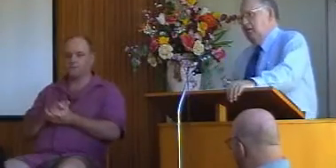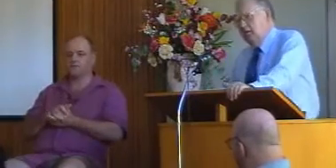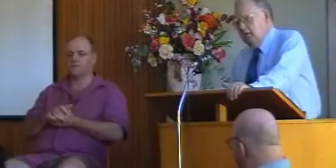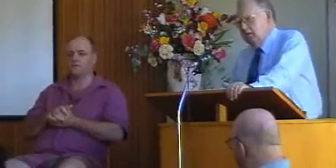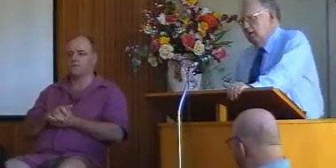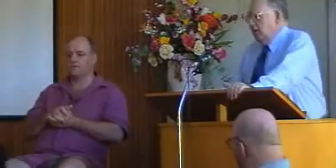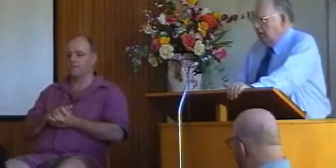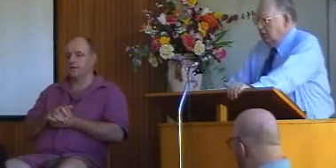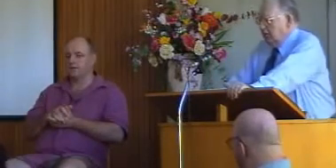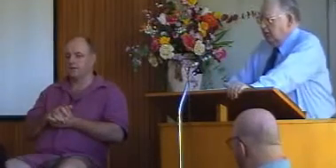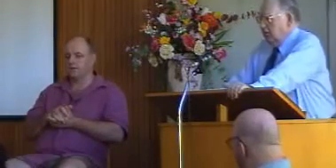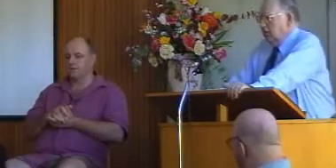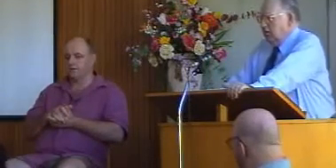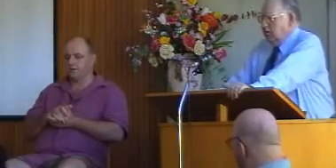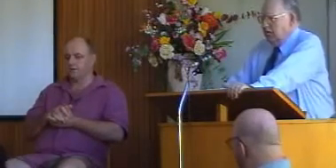that